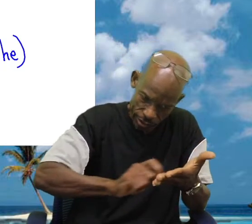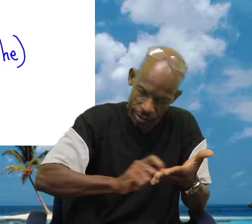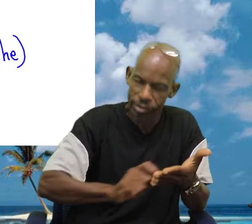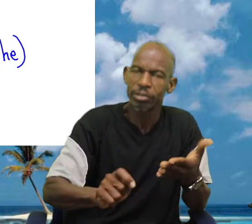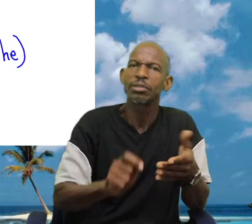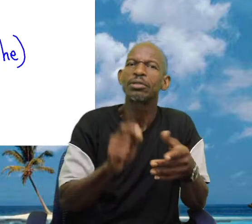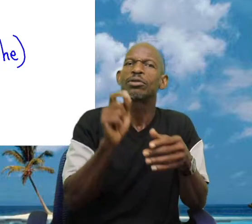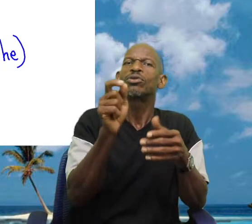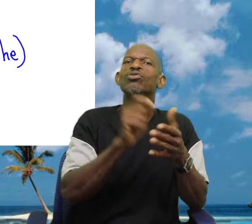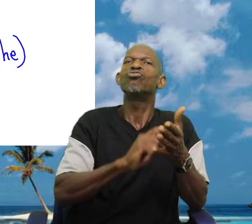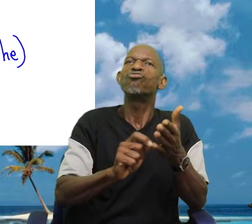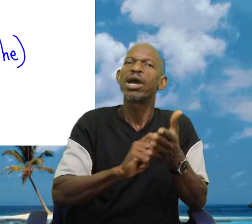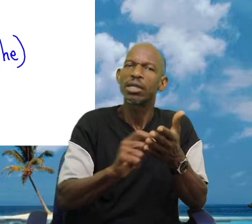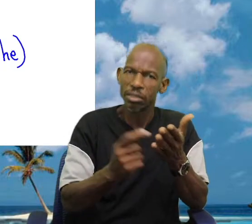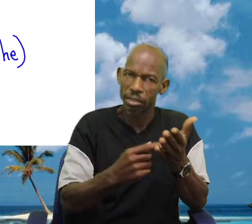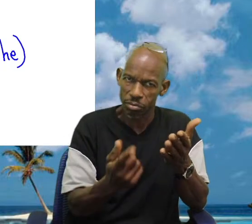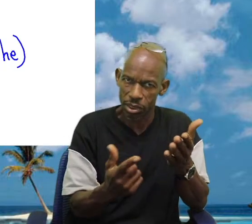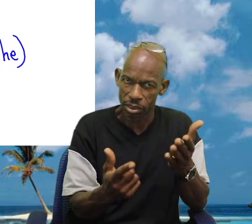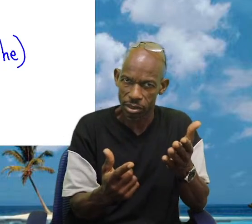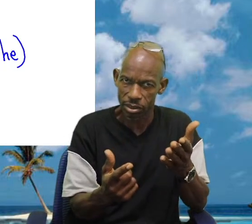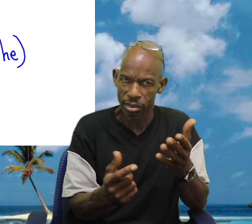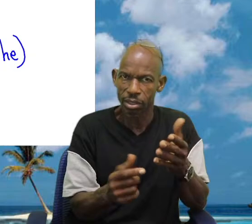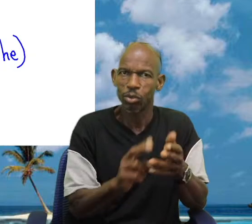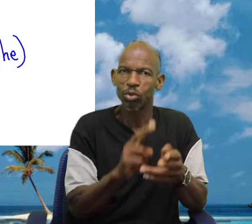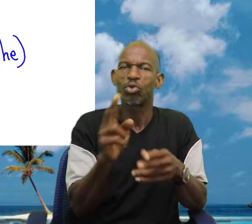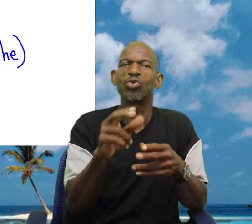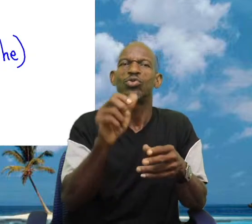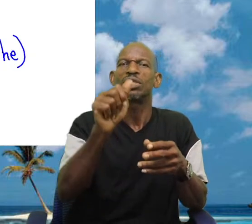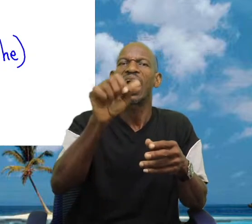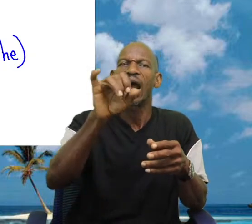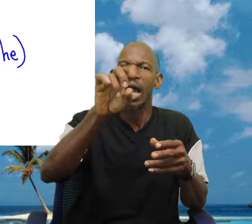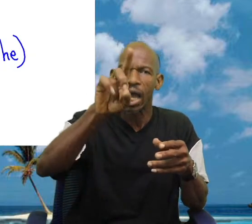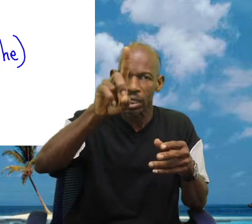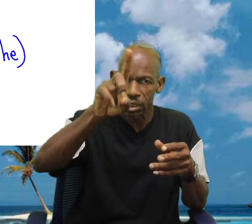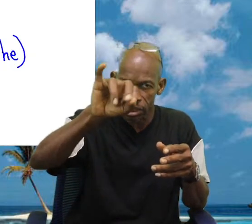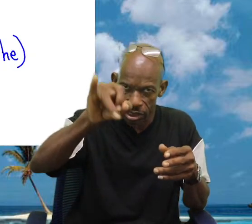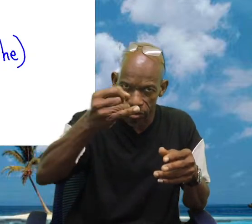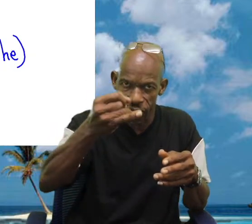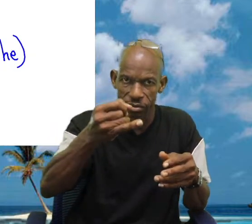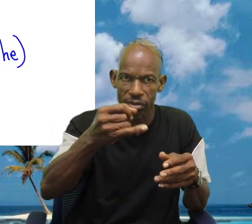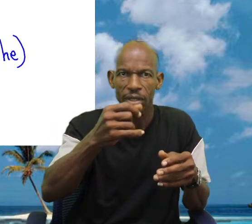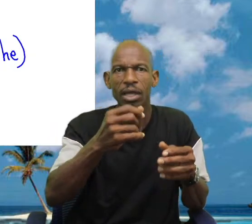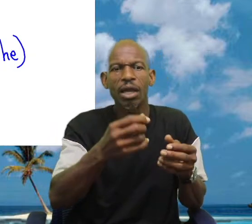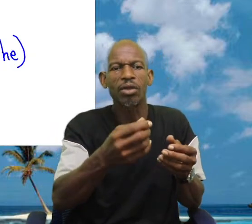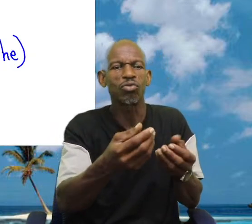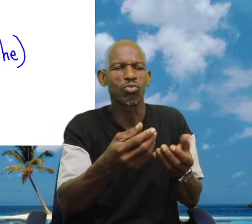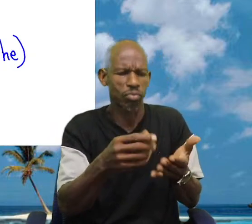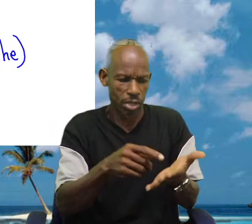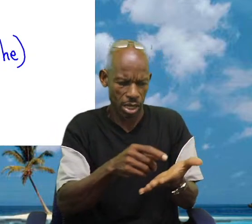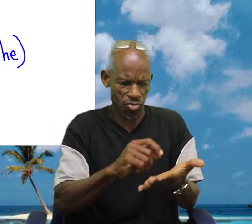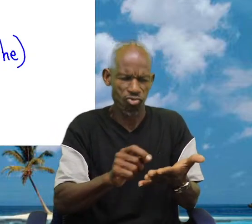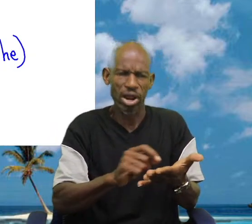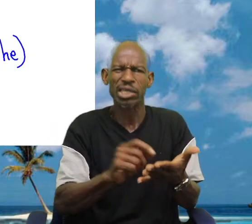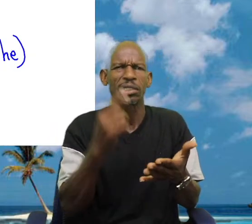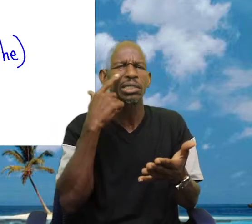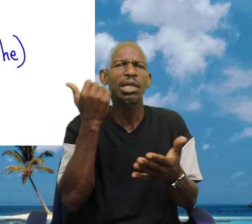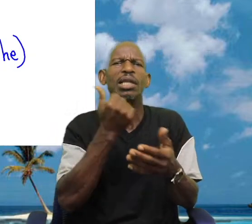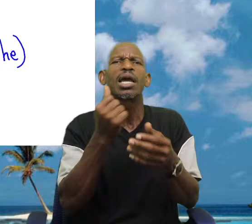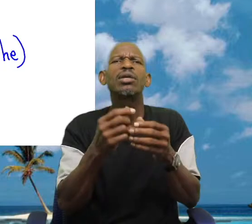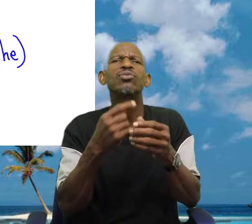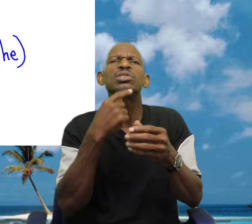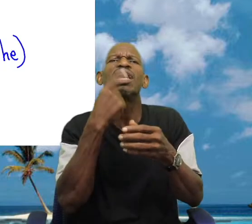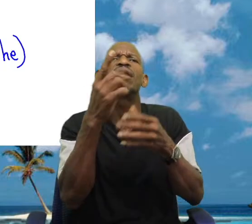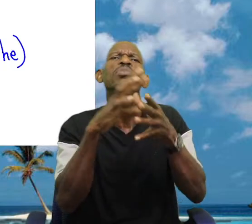language, what do we do in sign language? So in English, we do use the adjectives to make the